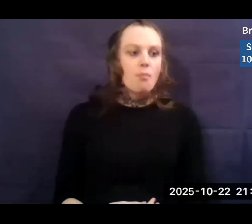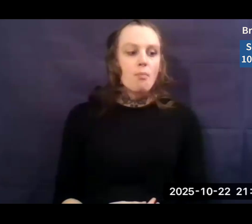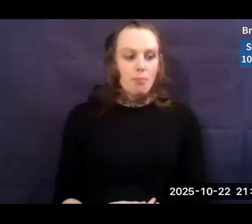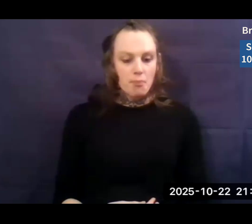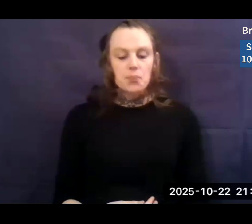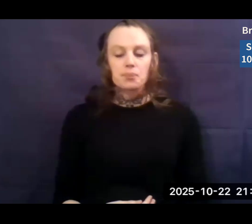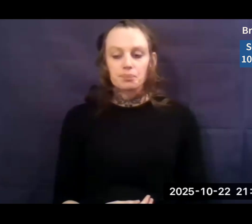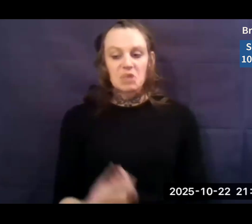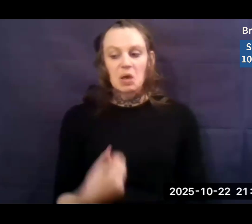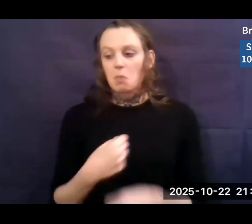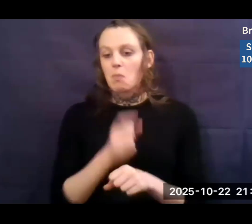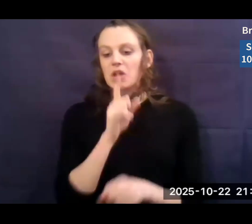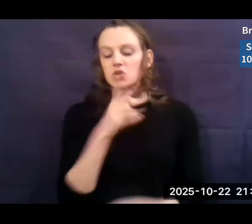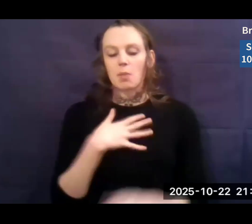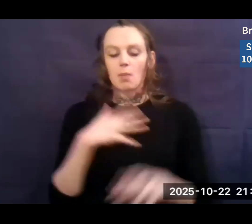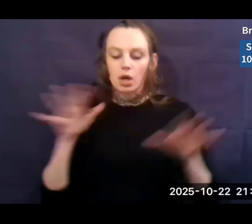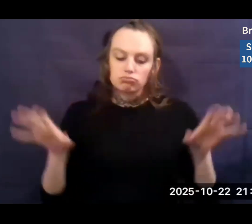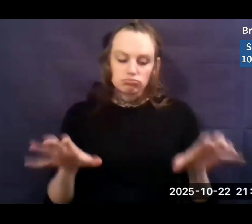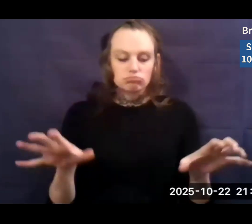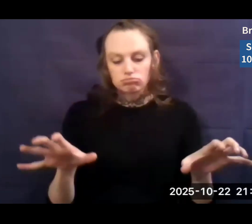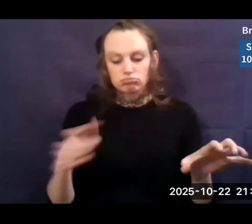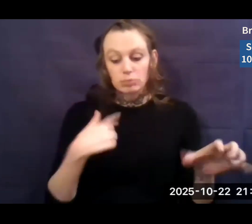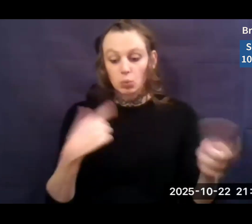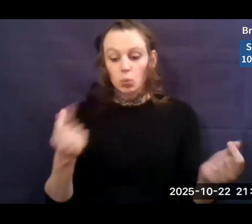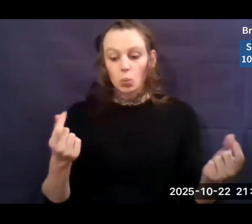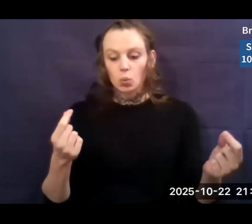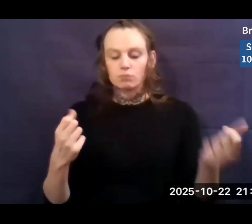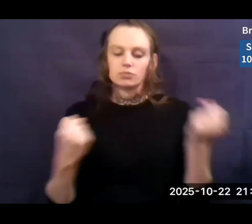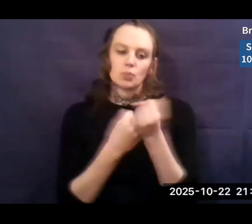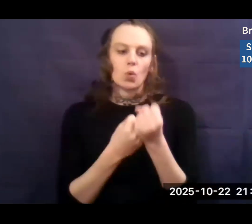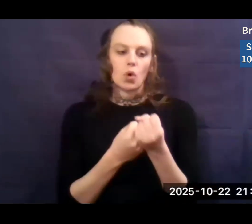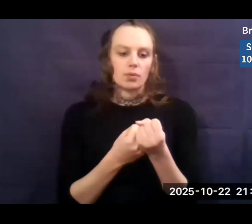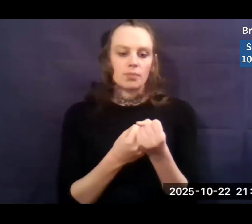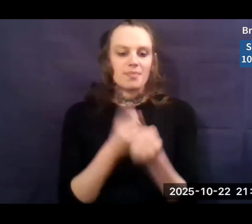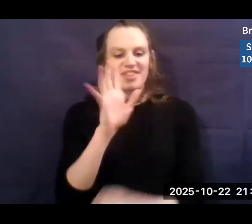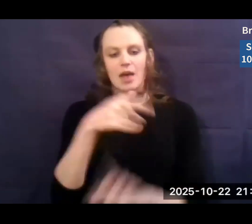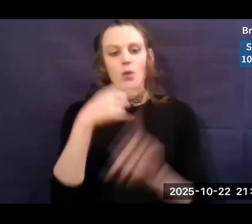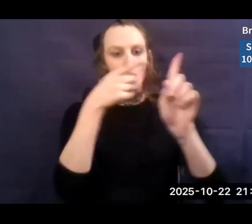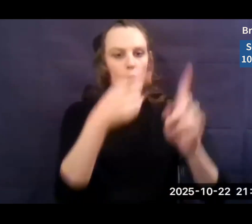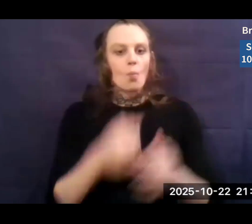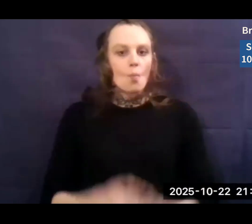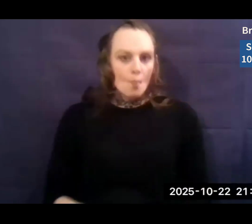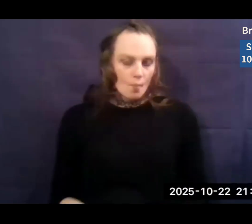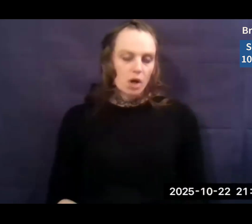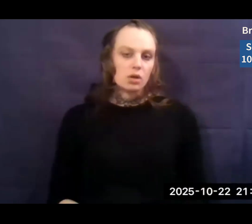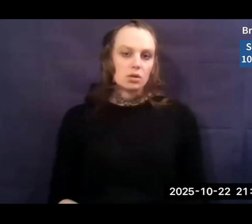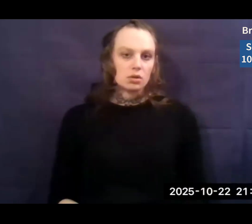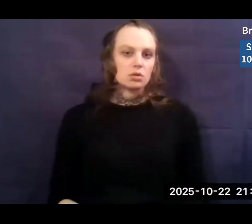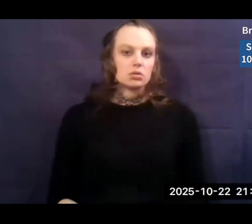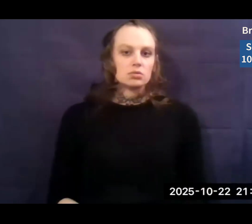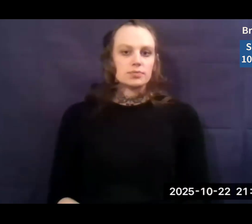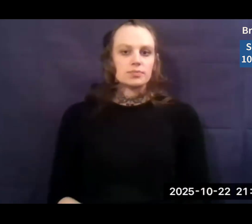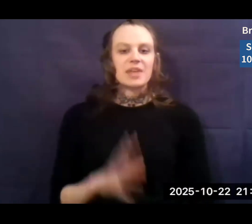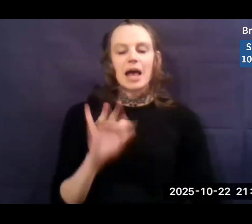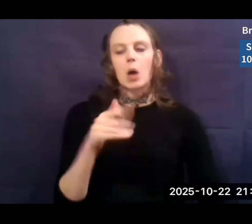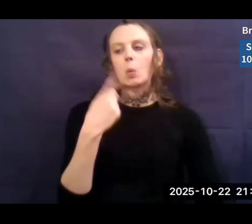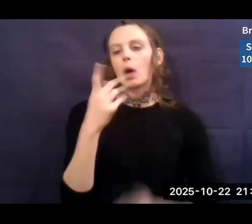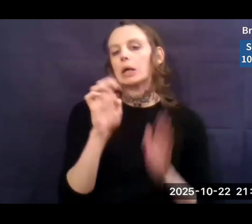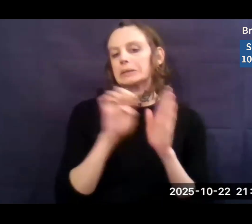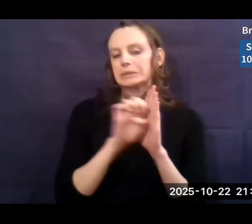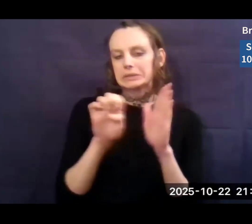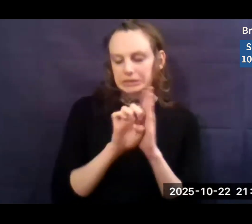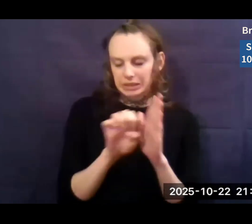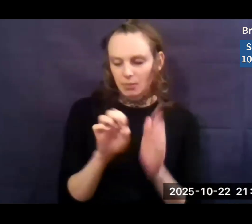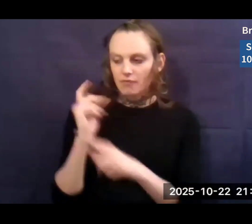activities are supporting that primary purpose. So that's one way. That's just example